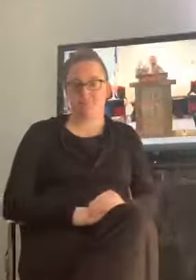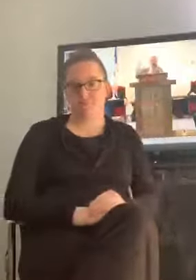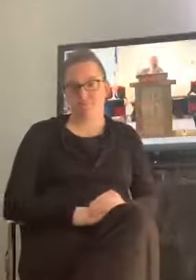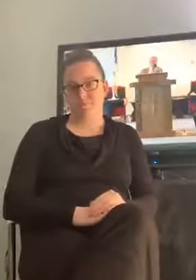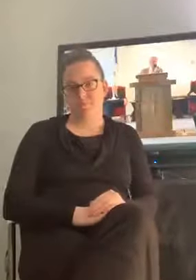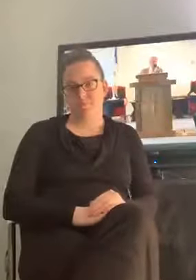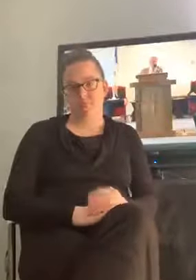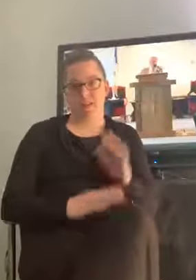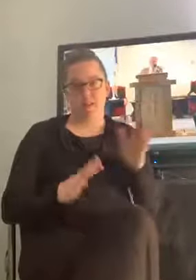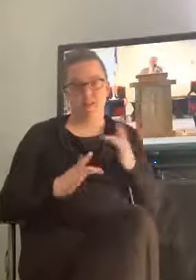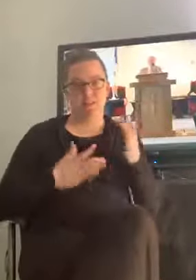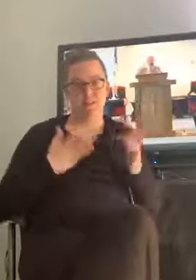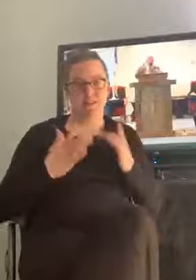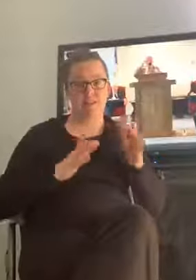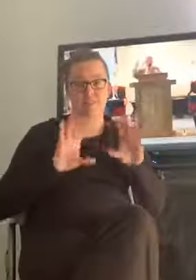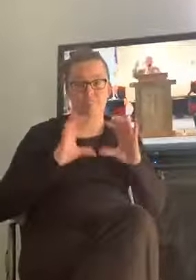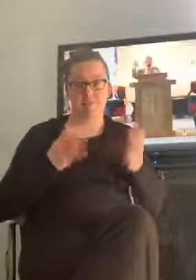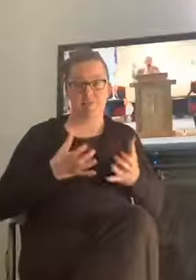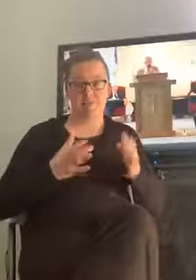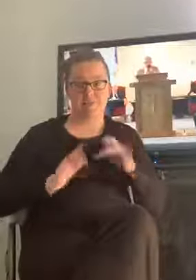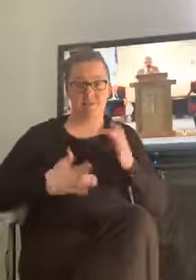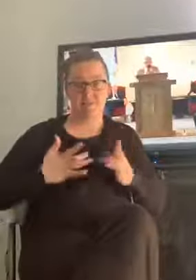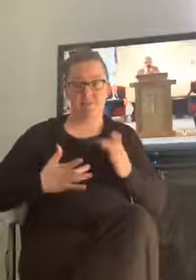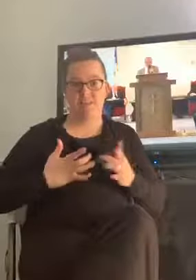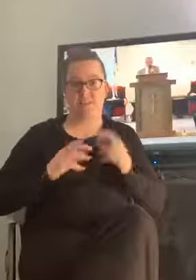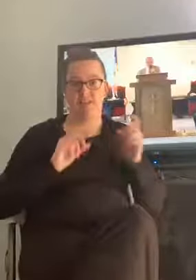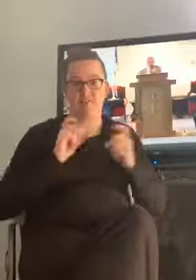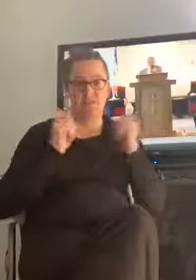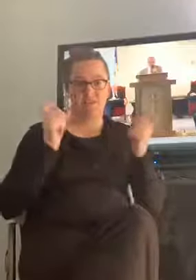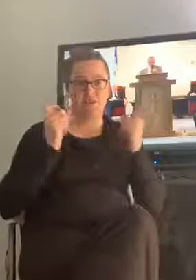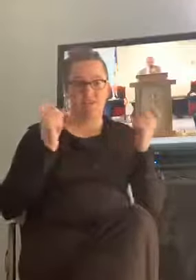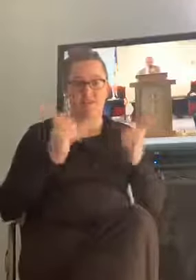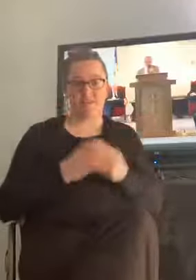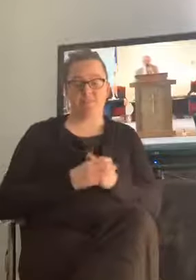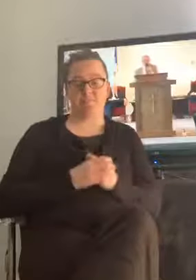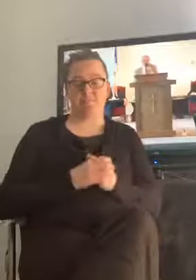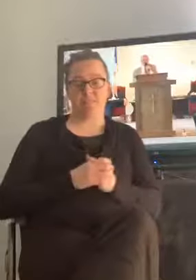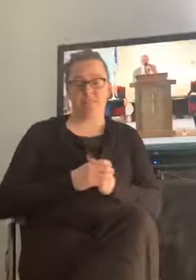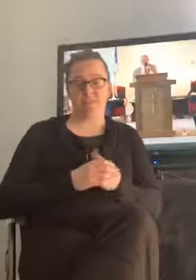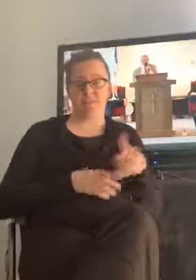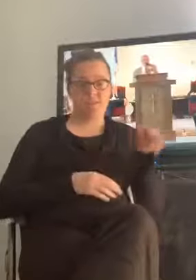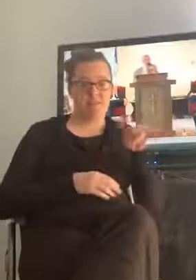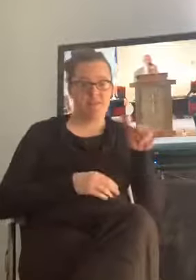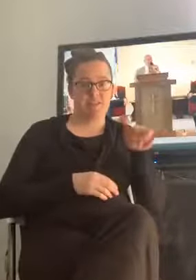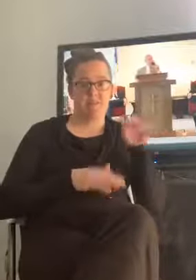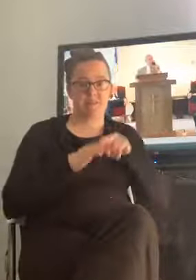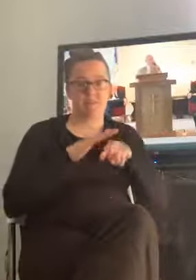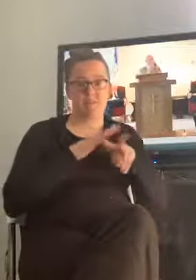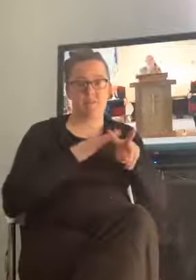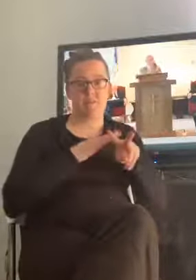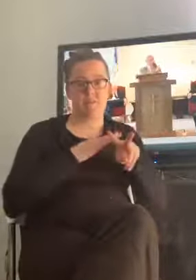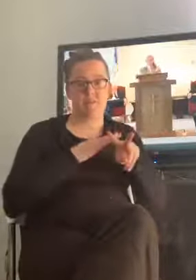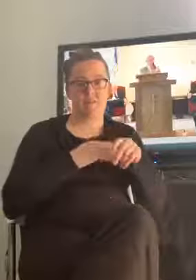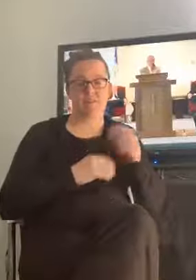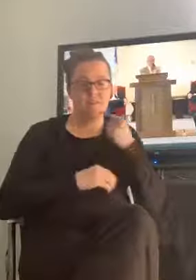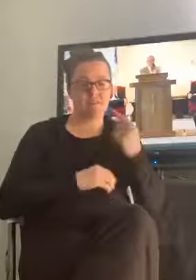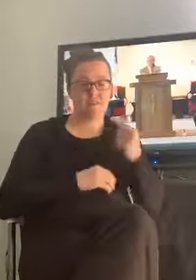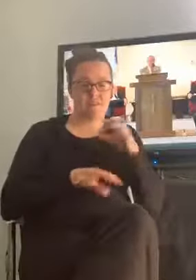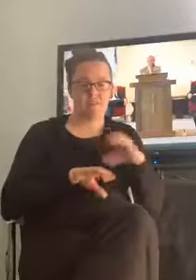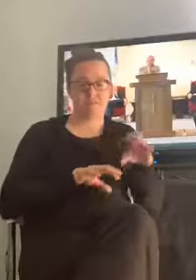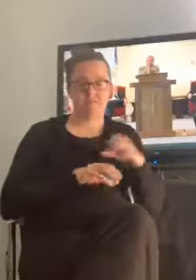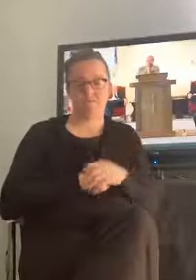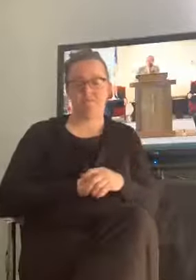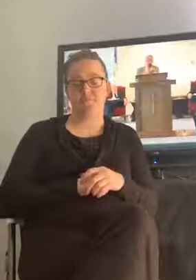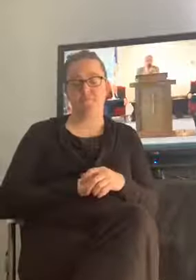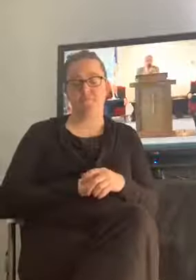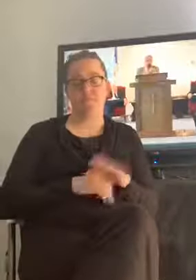were excited. They were rejoicing. Just as the prophet said for them to do, rejoice.